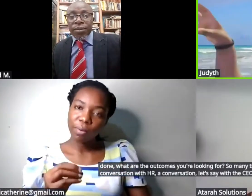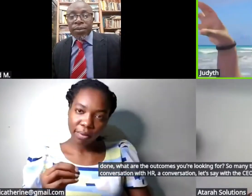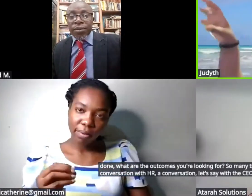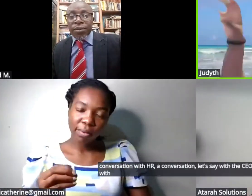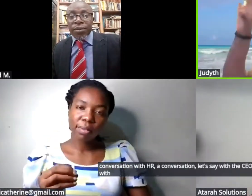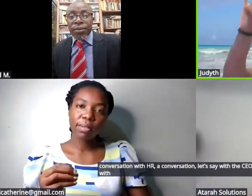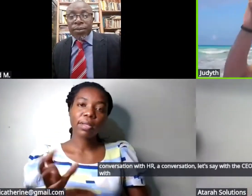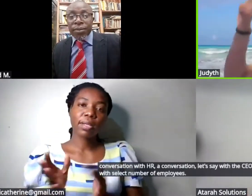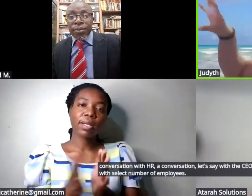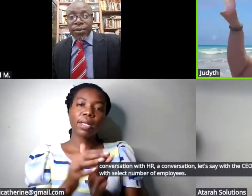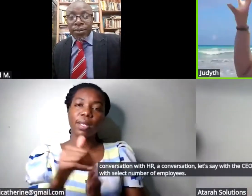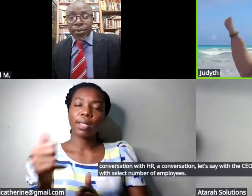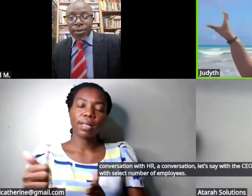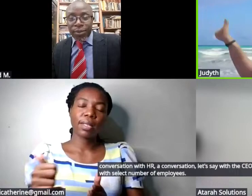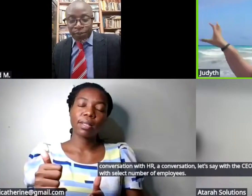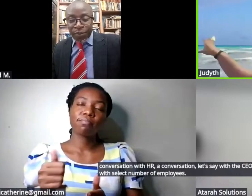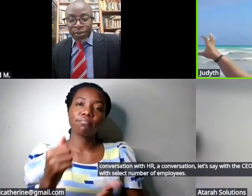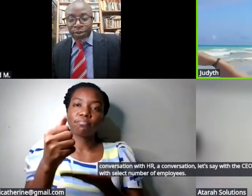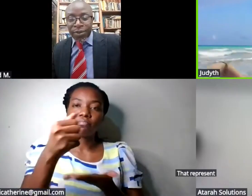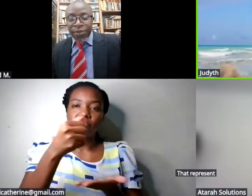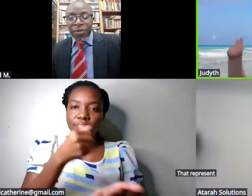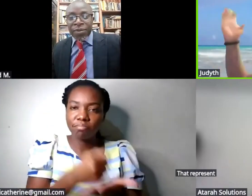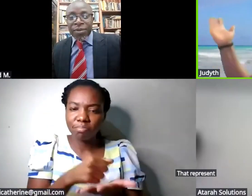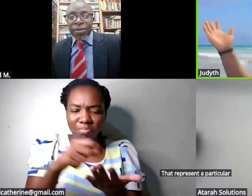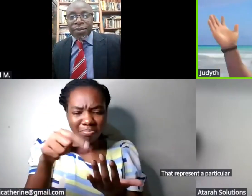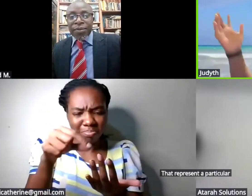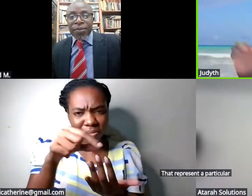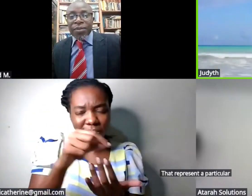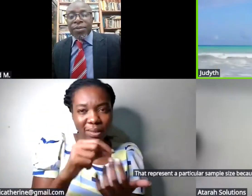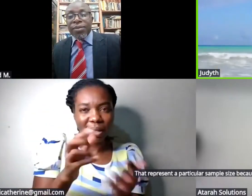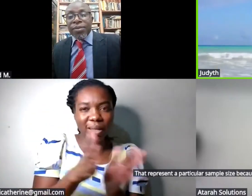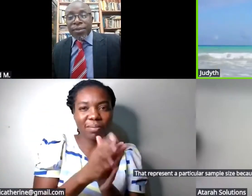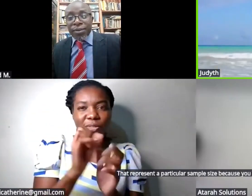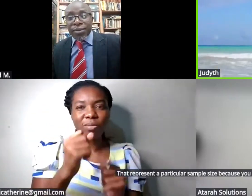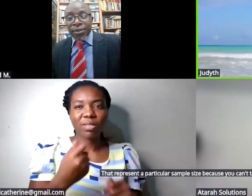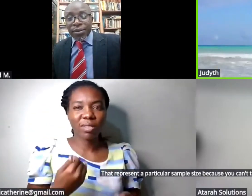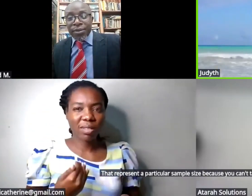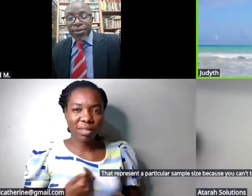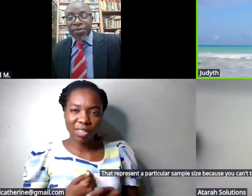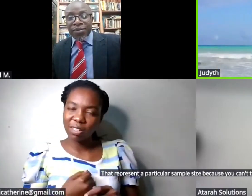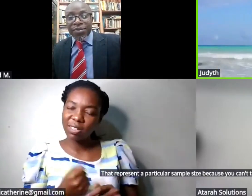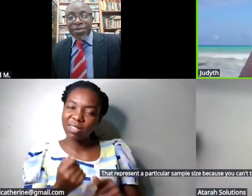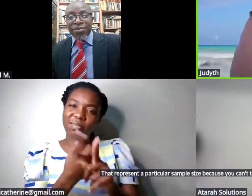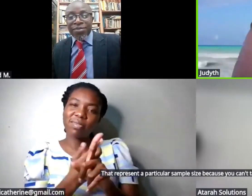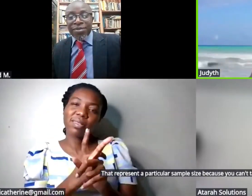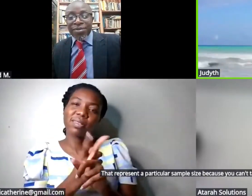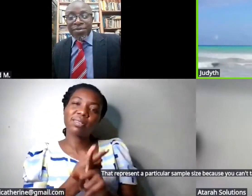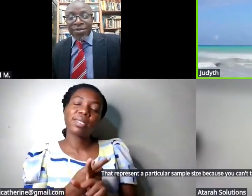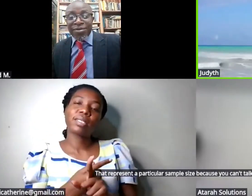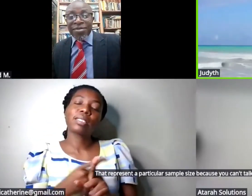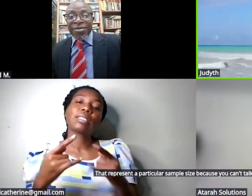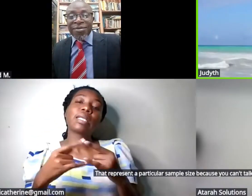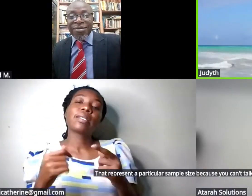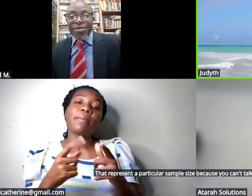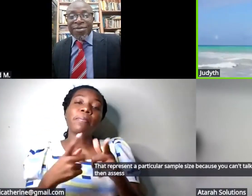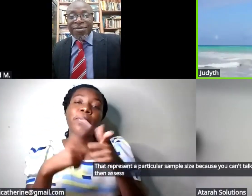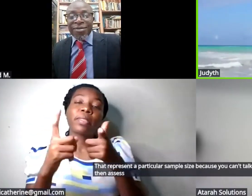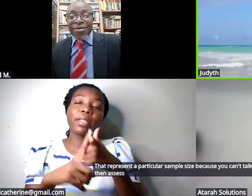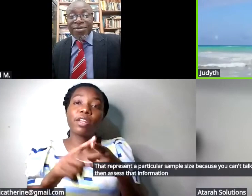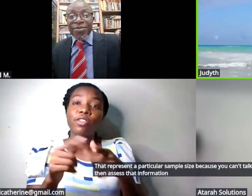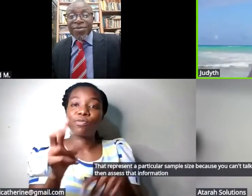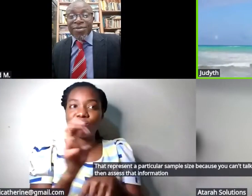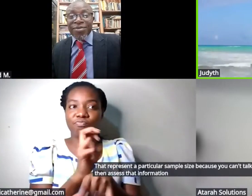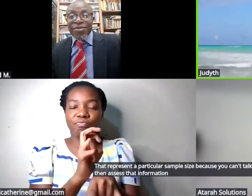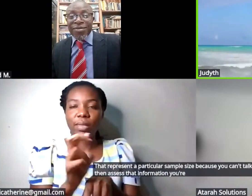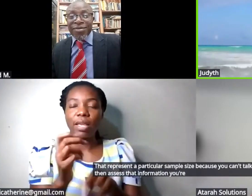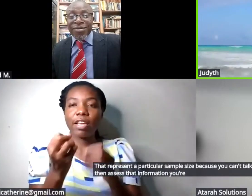of employees that represent a particular sample size, because you can't talk to everyone. And then assess that information you're getting and